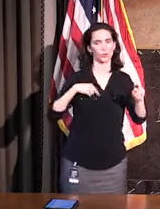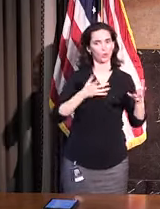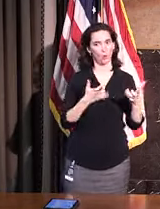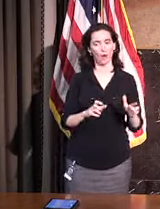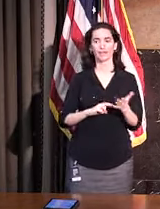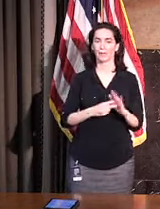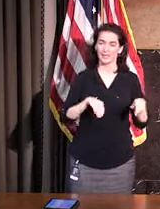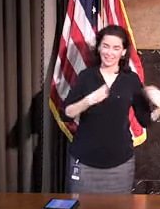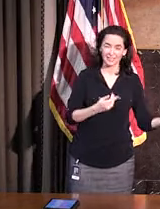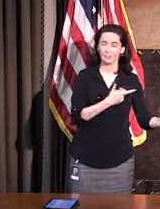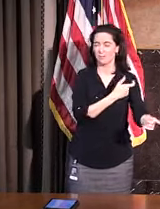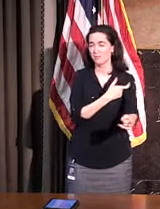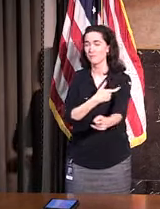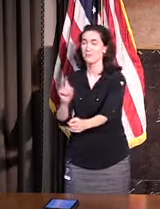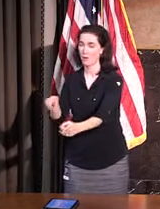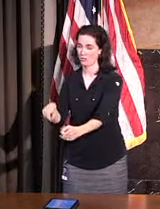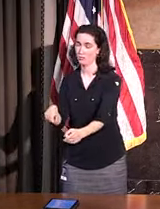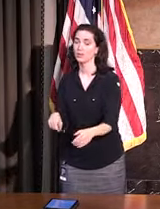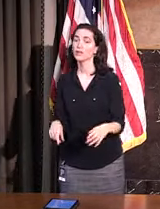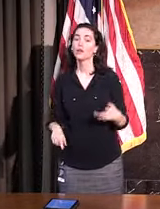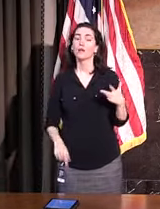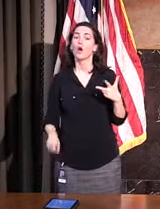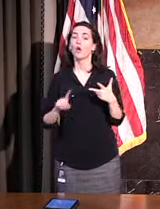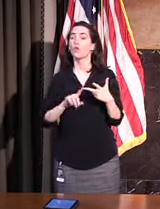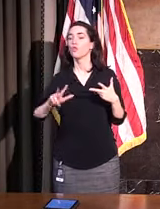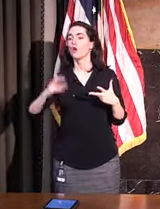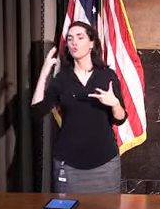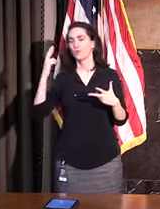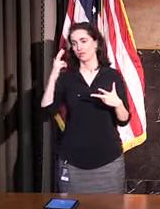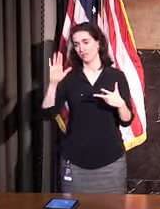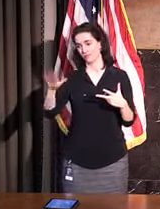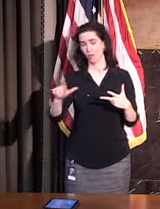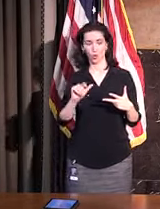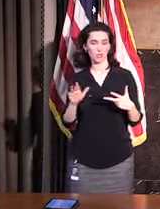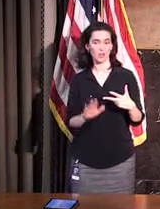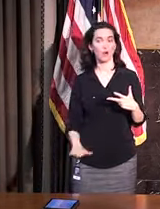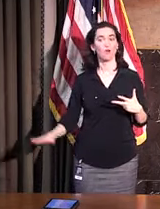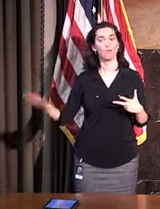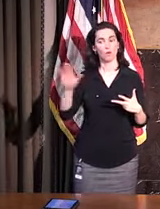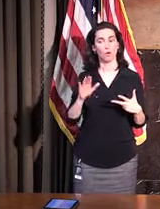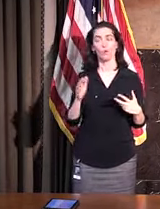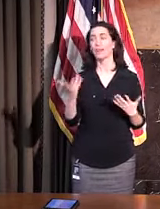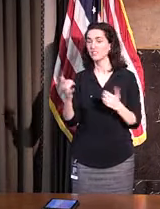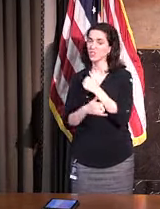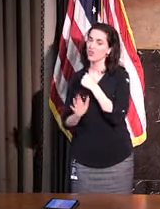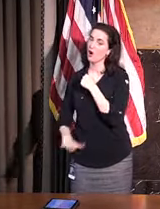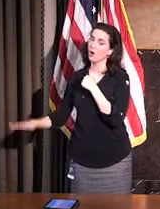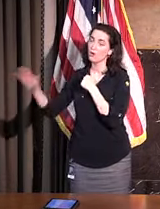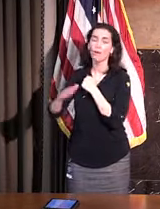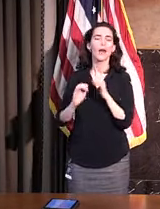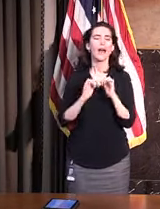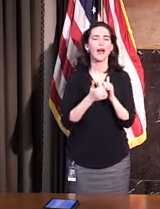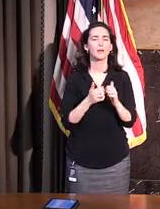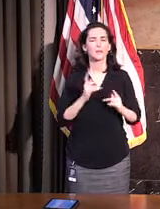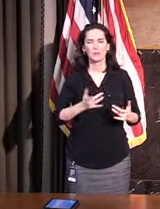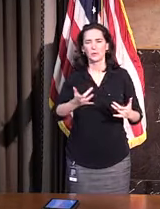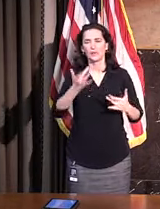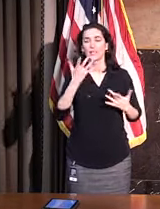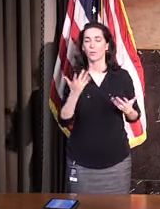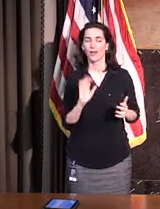we know that here in Louisiana and across the country, a larger percentage of cases are being driven by the